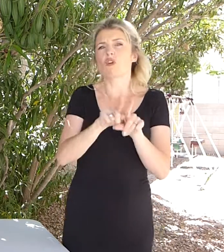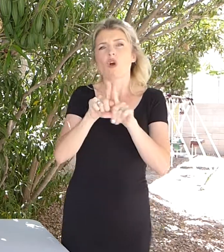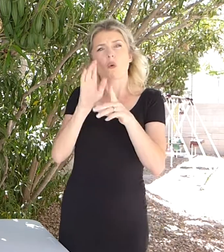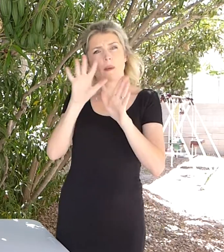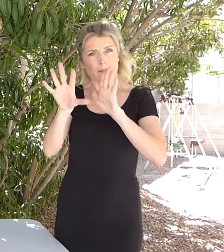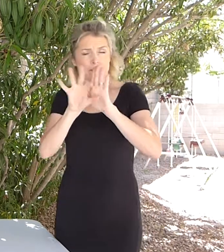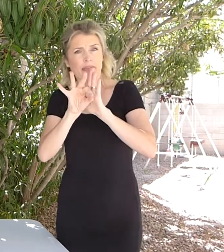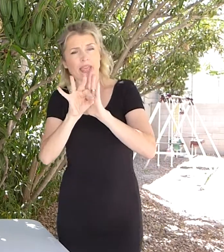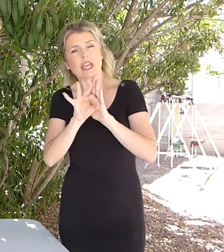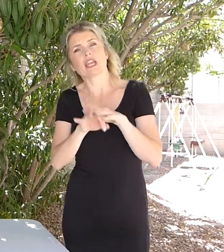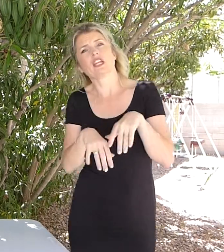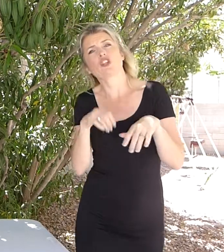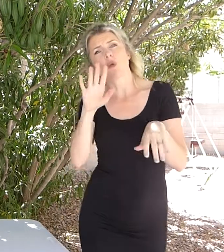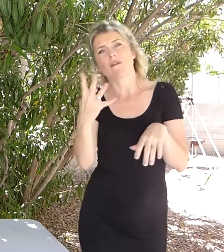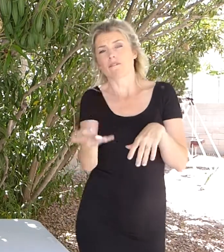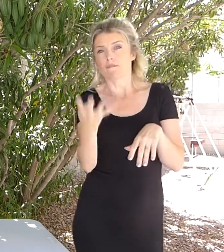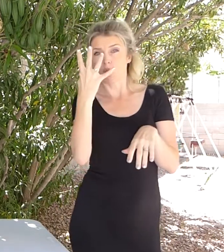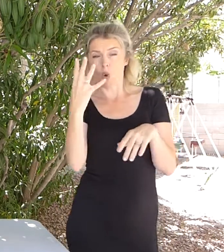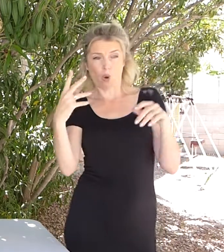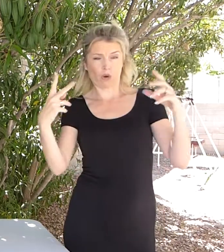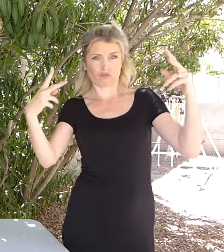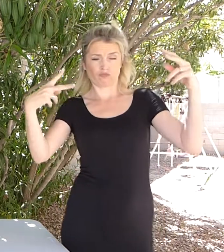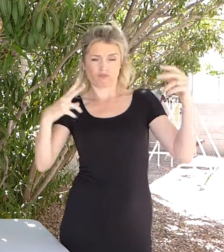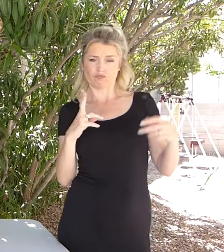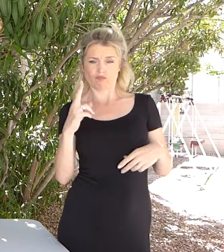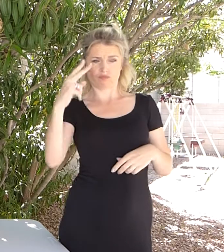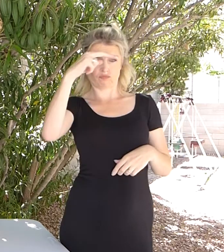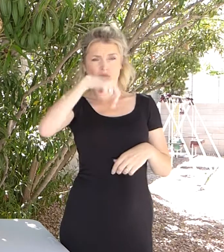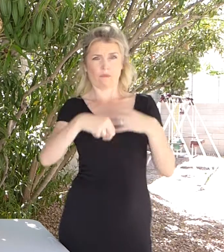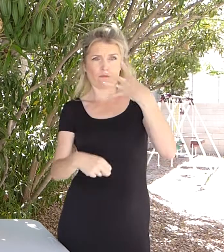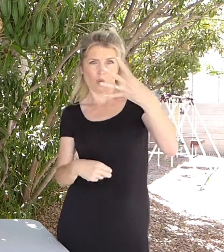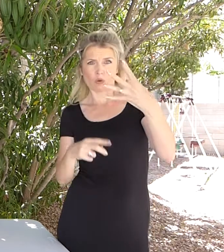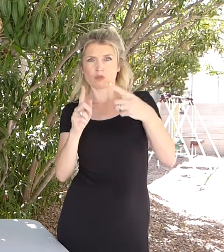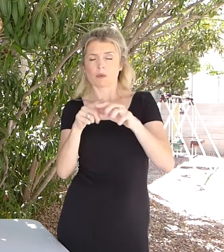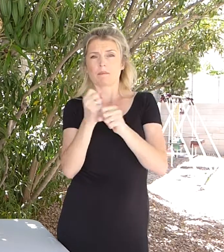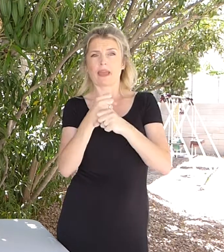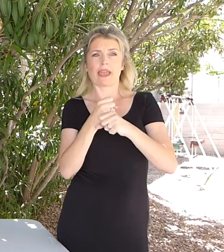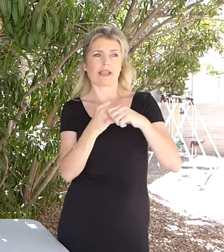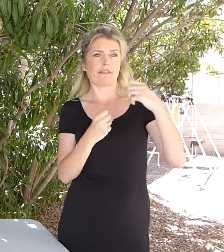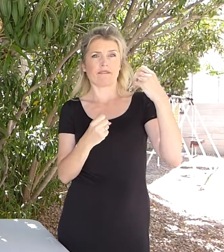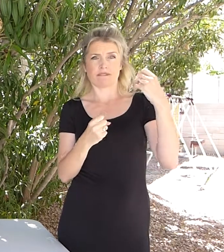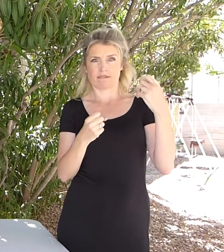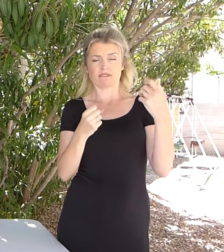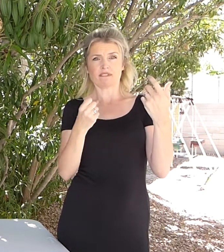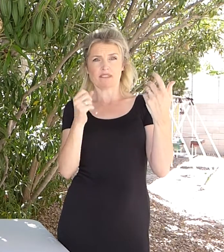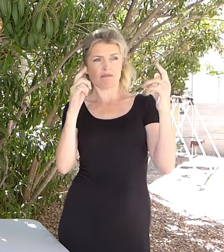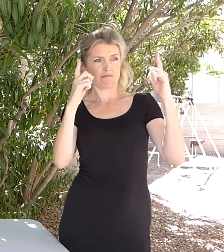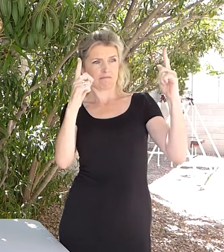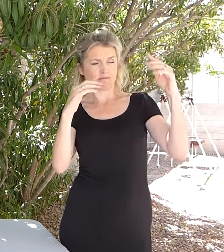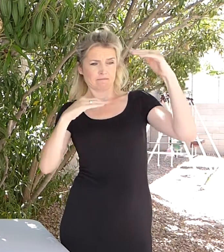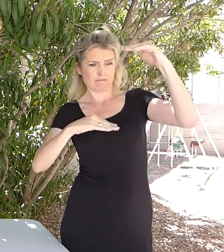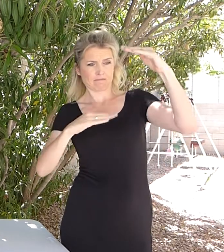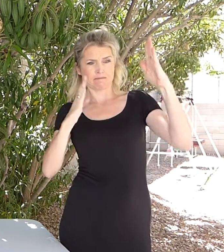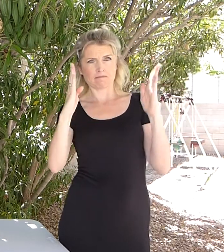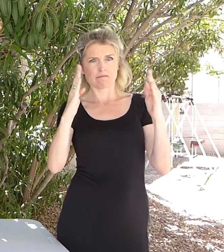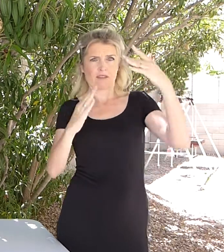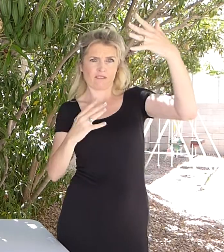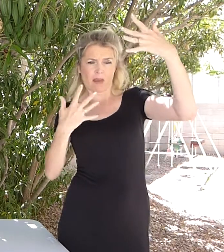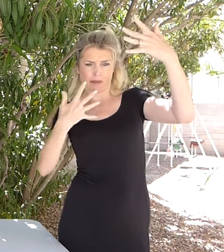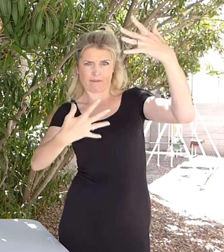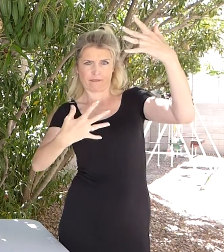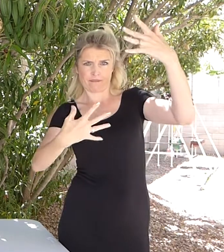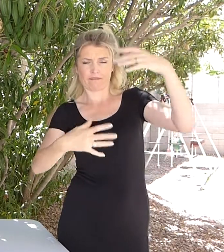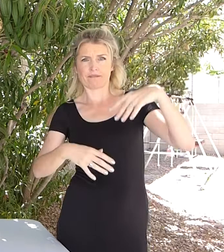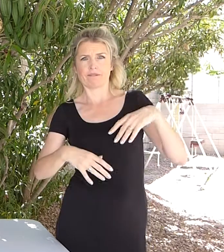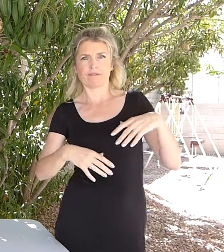going to do. You're going to cut your 4 squares into your 5 by 5s, just like this. And then,